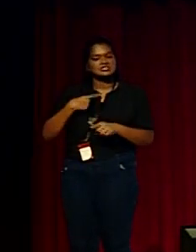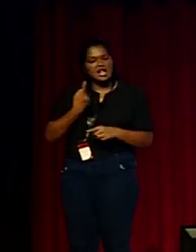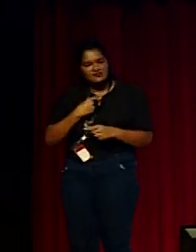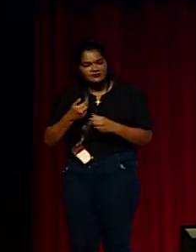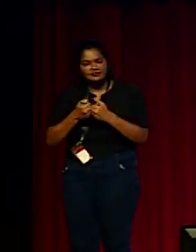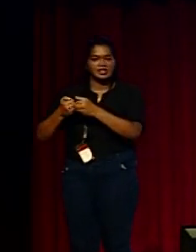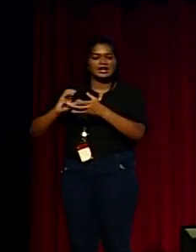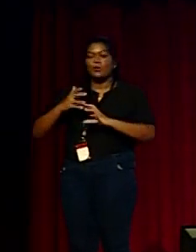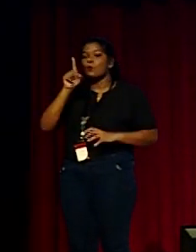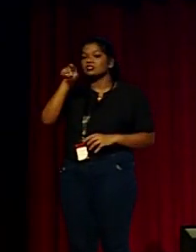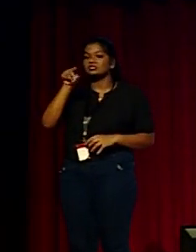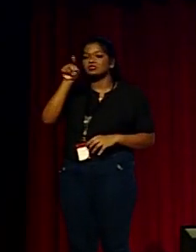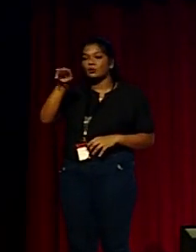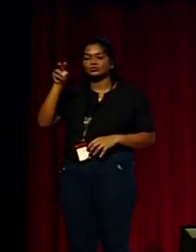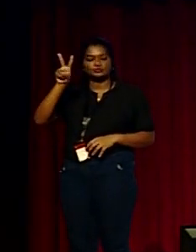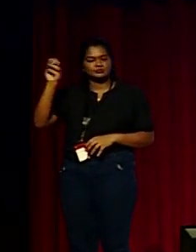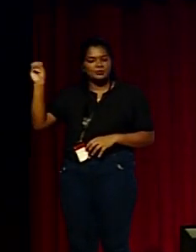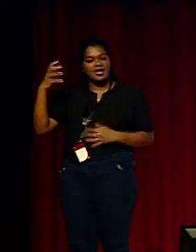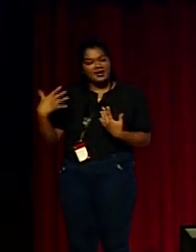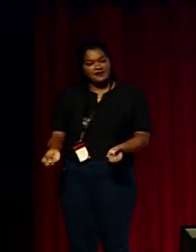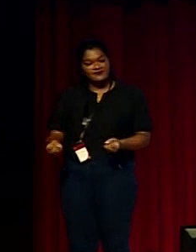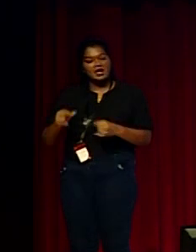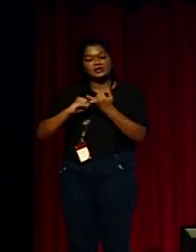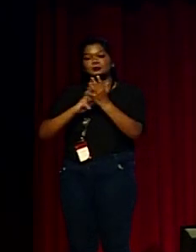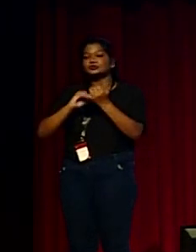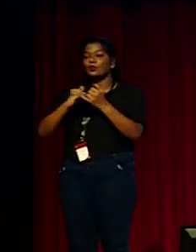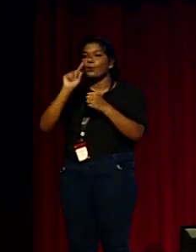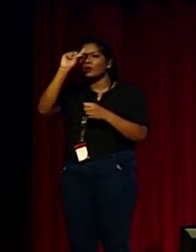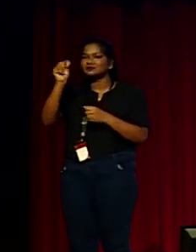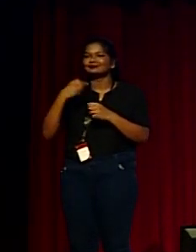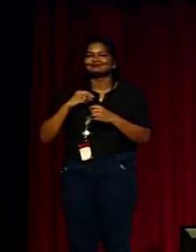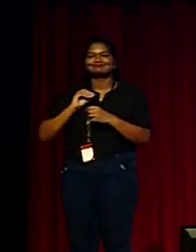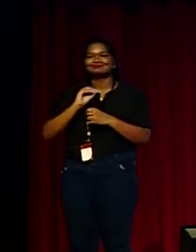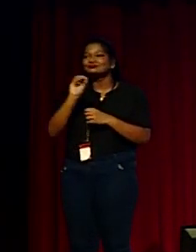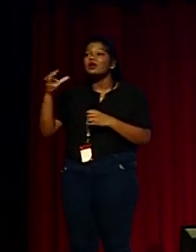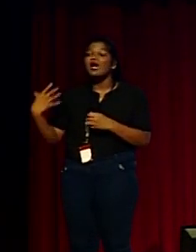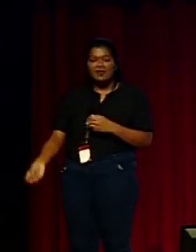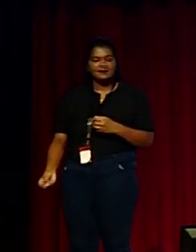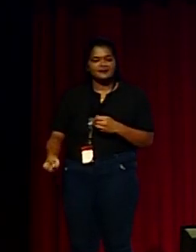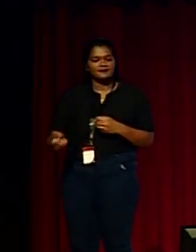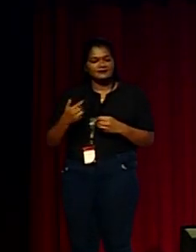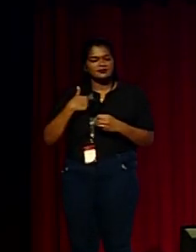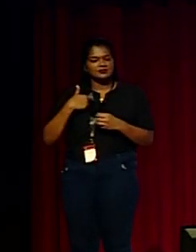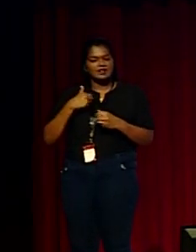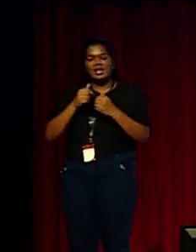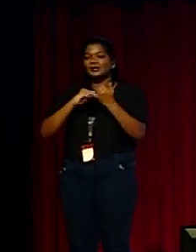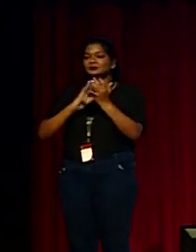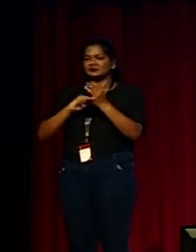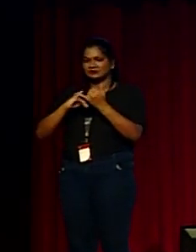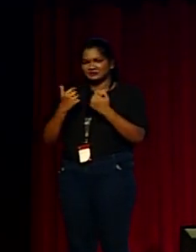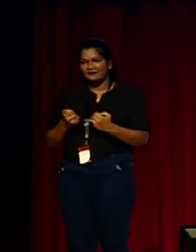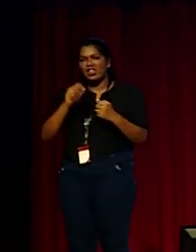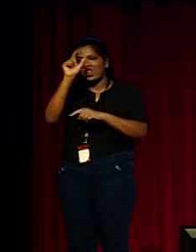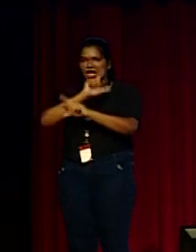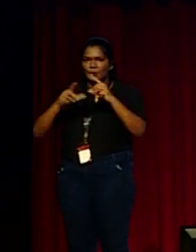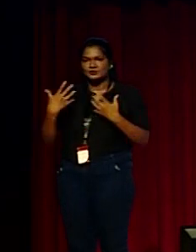self-created 1,200 SMSs through WhatsApp groups and created the formal text model, SMS text model, language